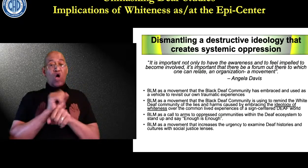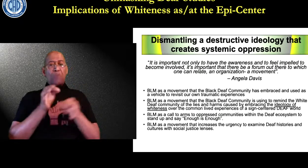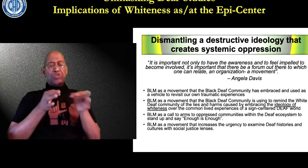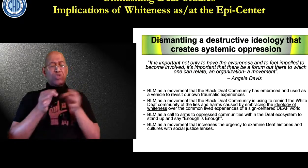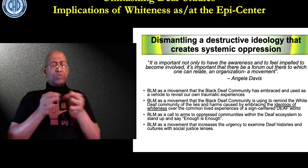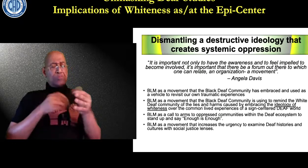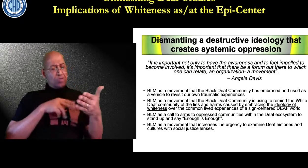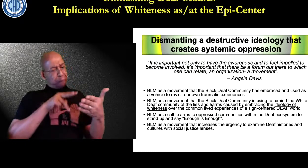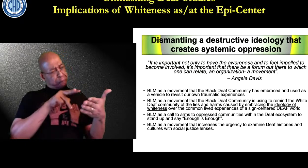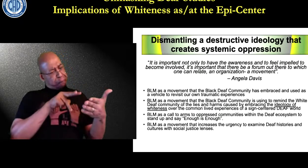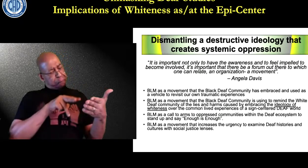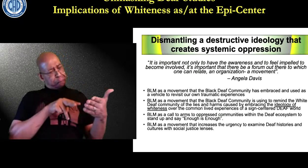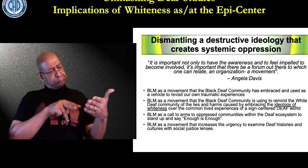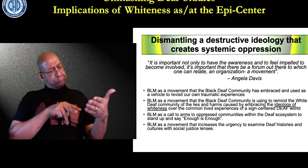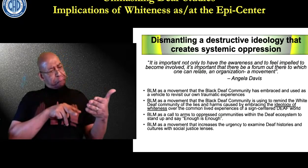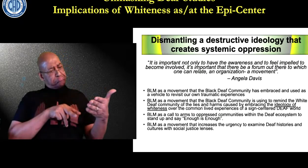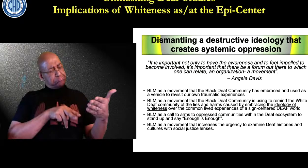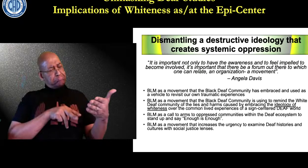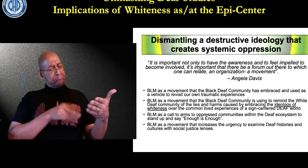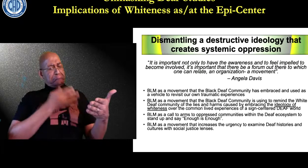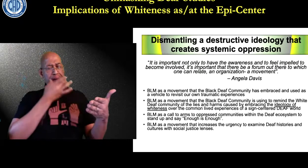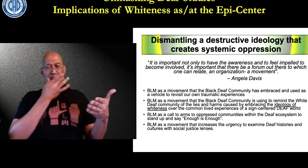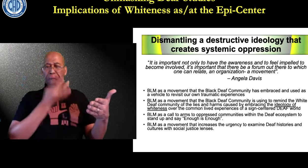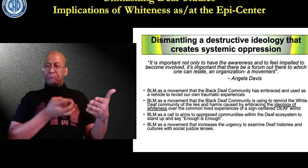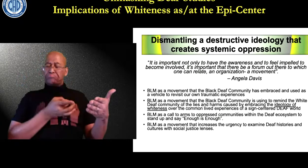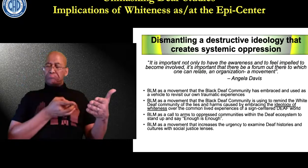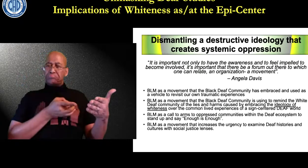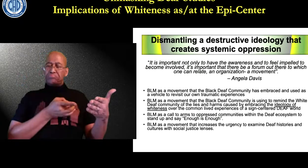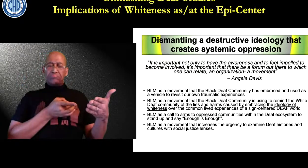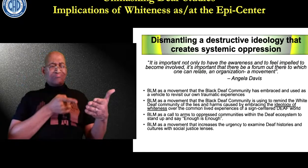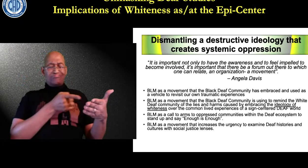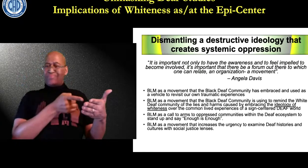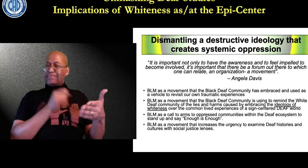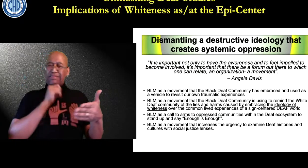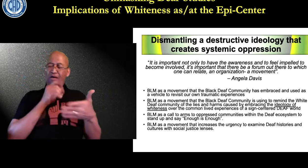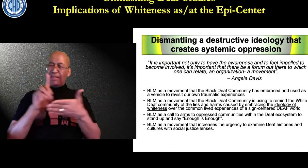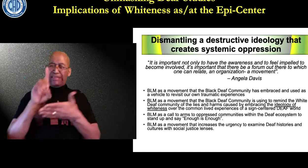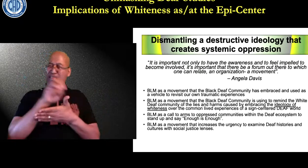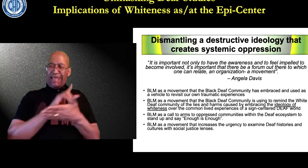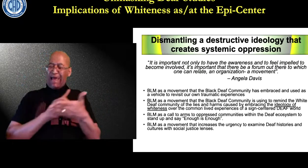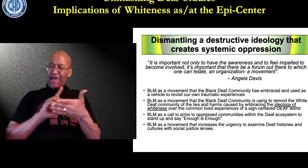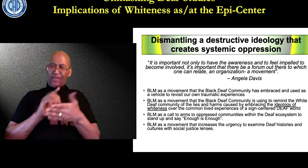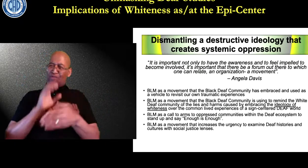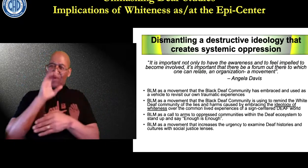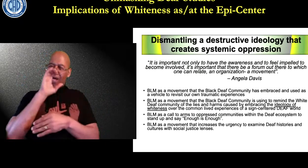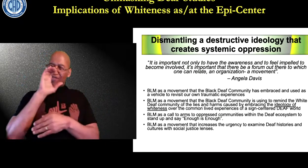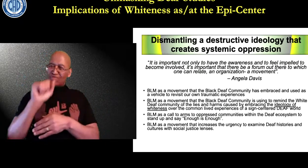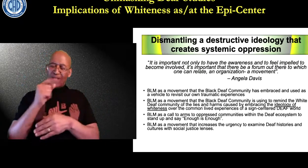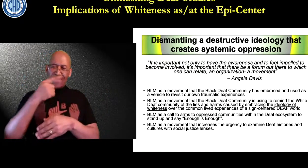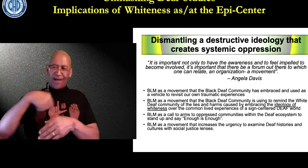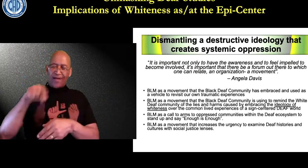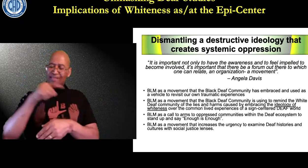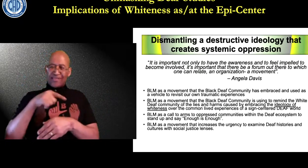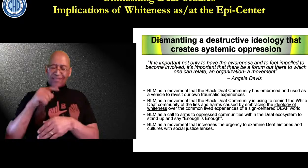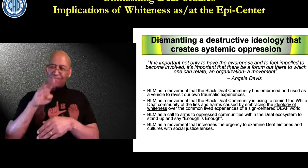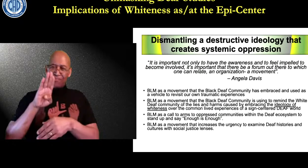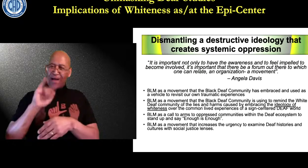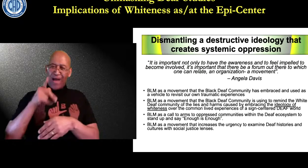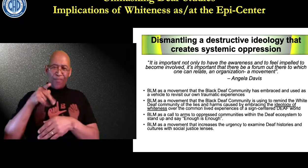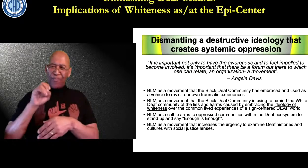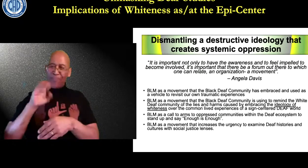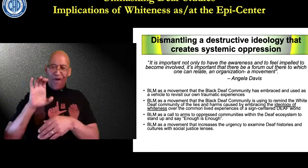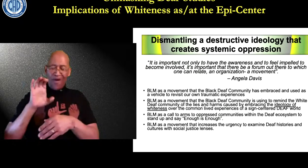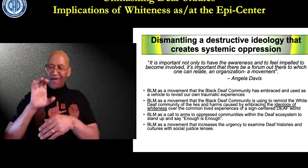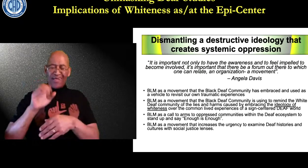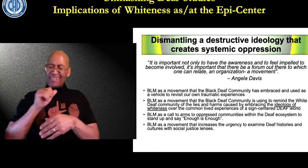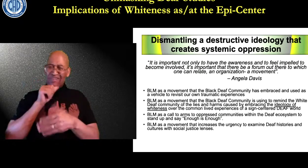That's one of the examples there. Your job description, you're reading over it. And it seems, you know, pretty interesting,